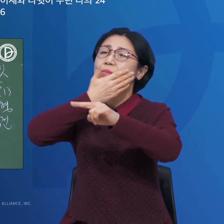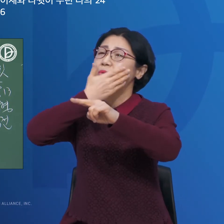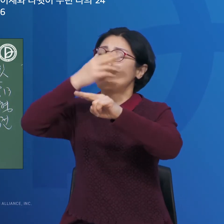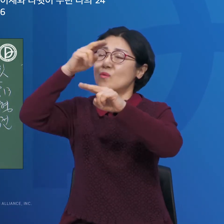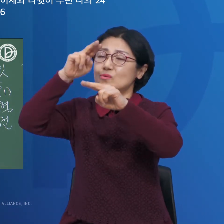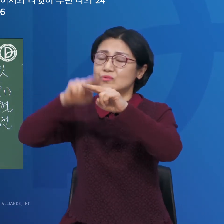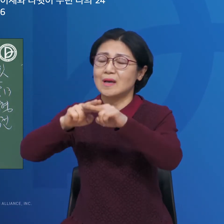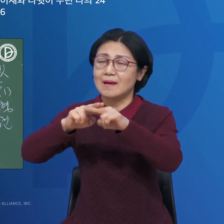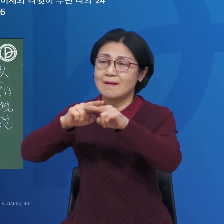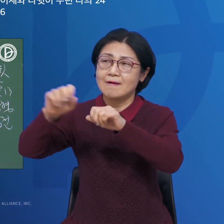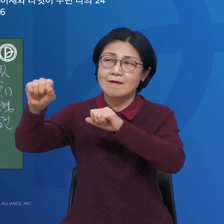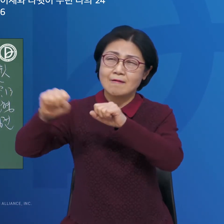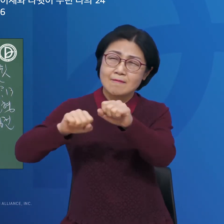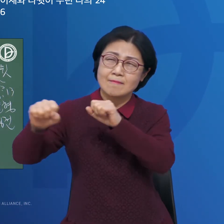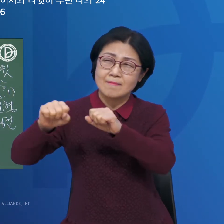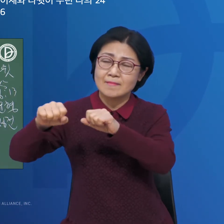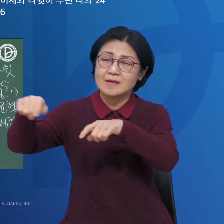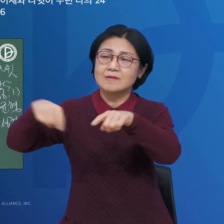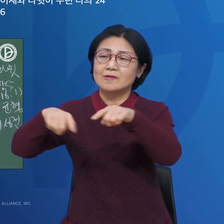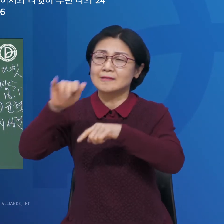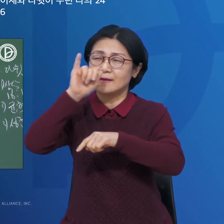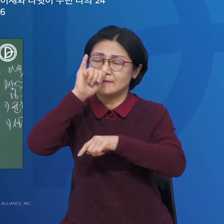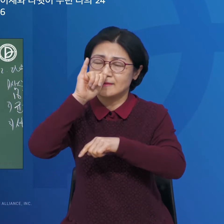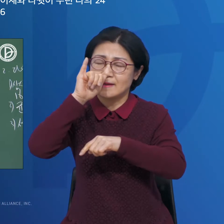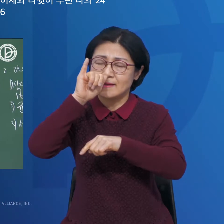this seat is the place that will move the throne of heaven.